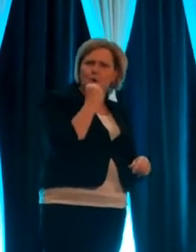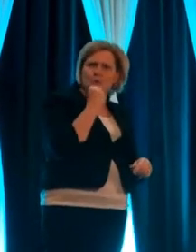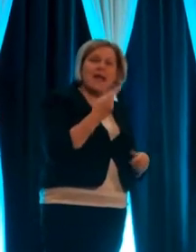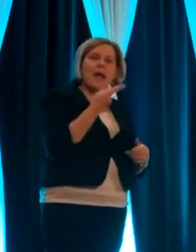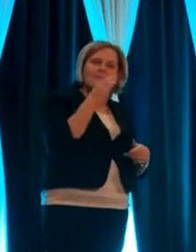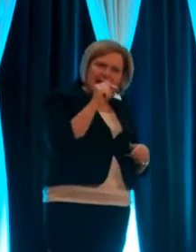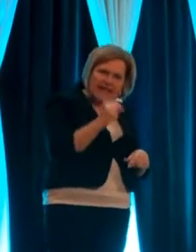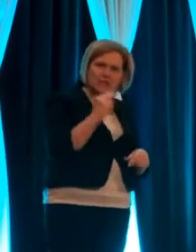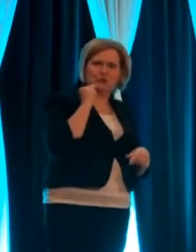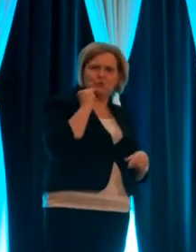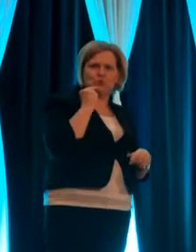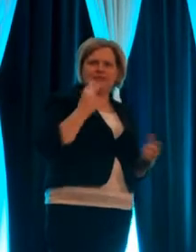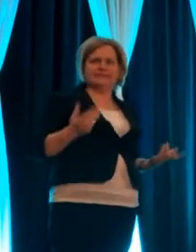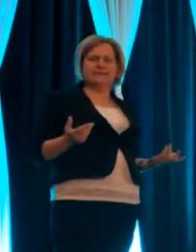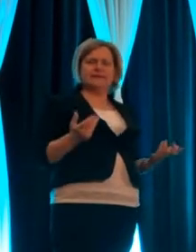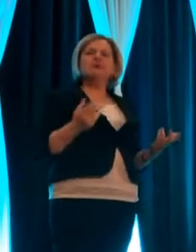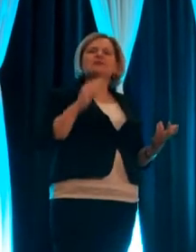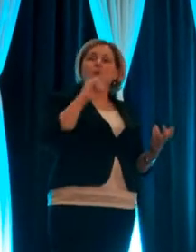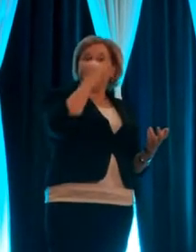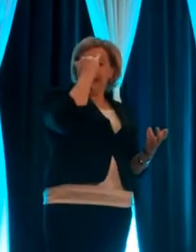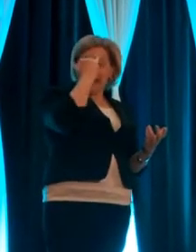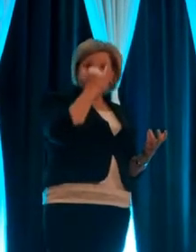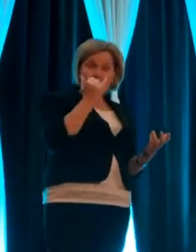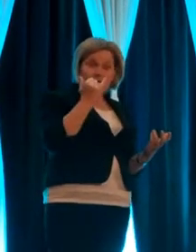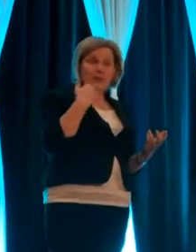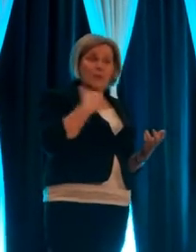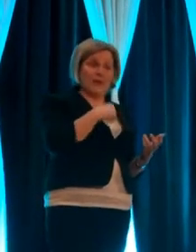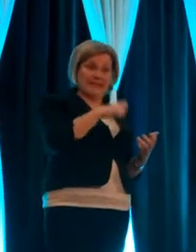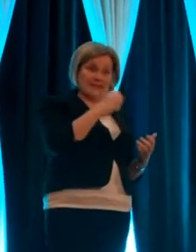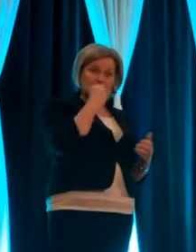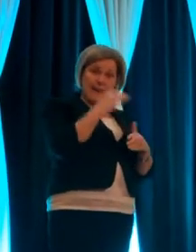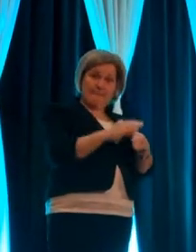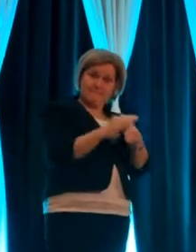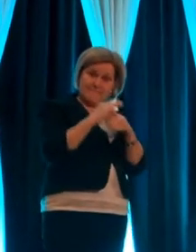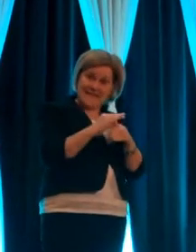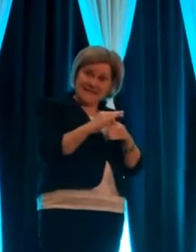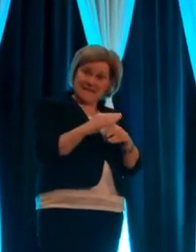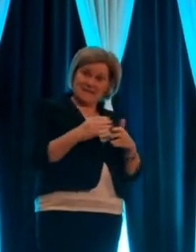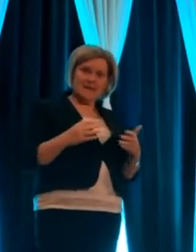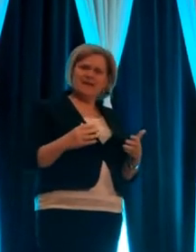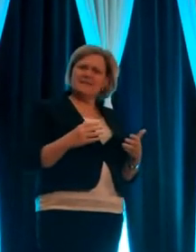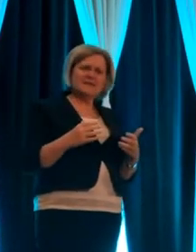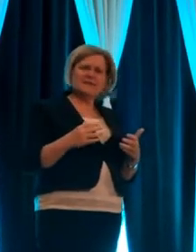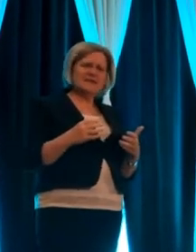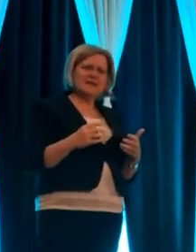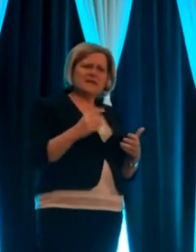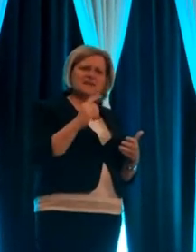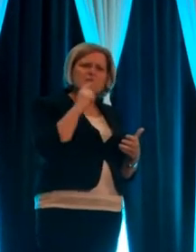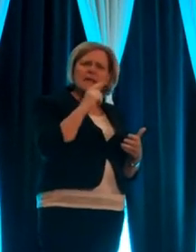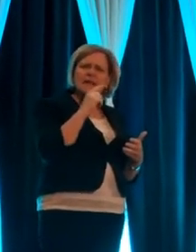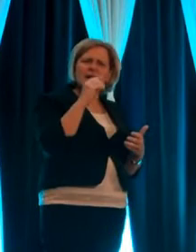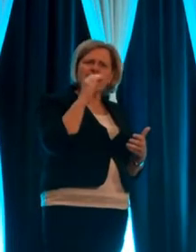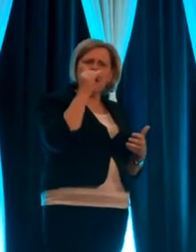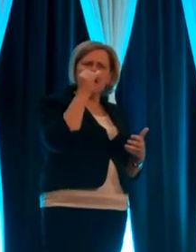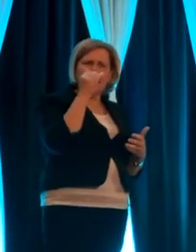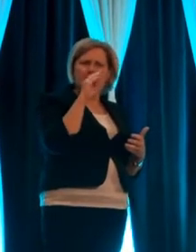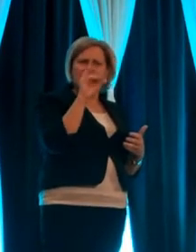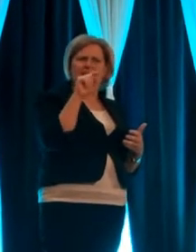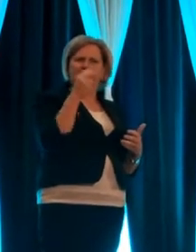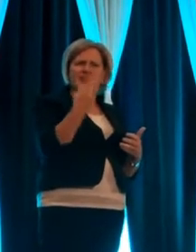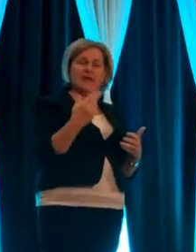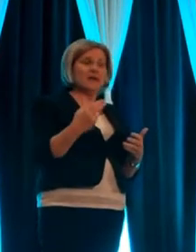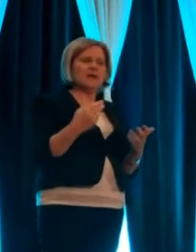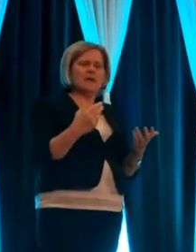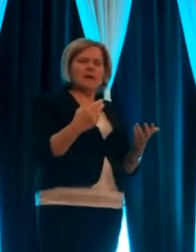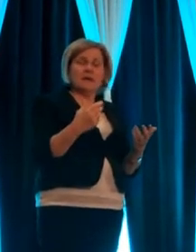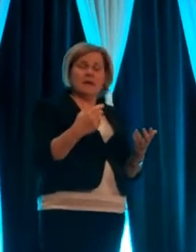plant nutrients. So this idea that we need to eat meat is really a myth. This idea that